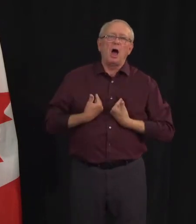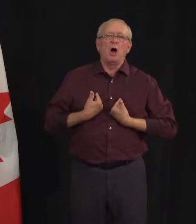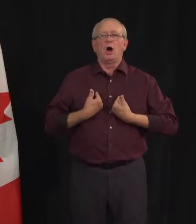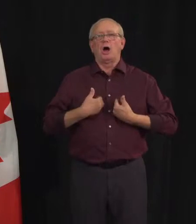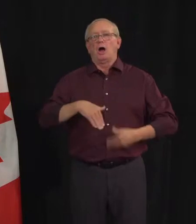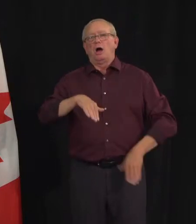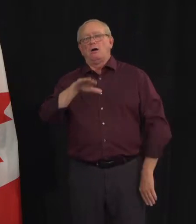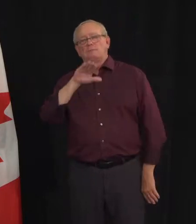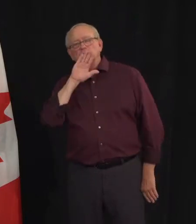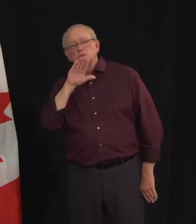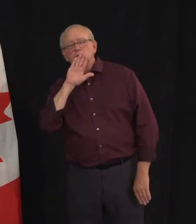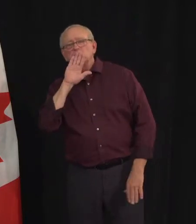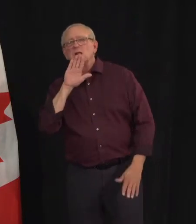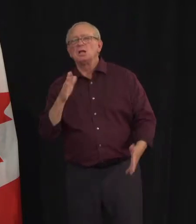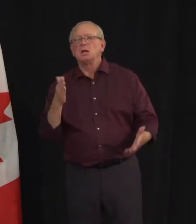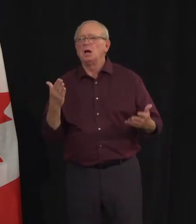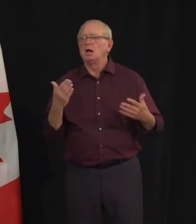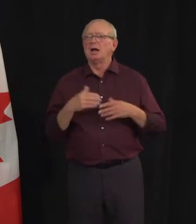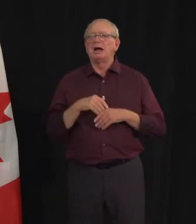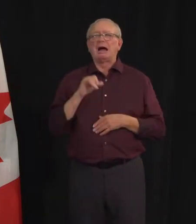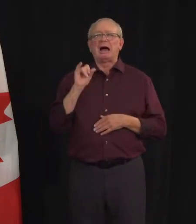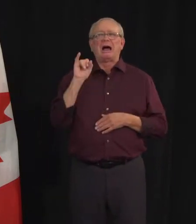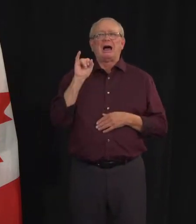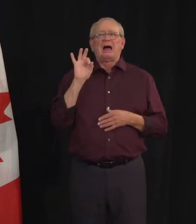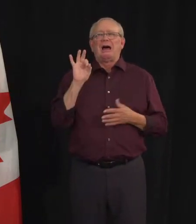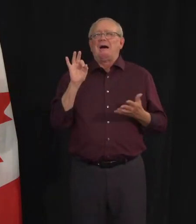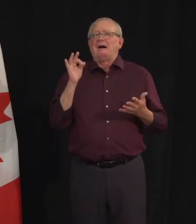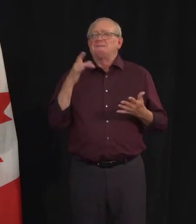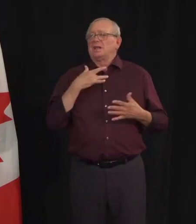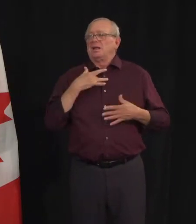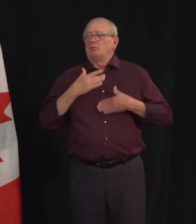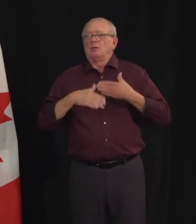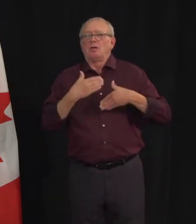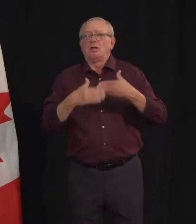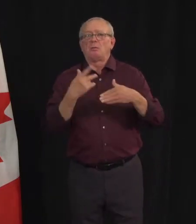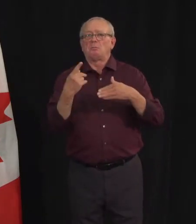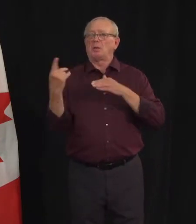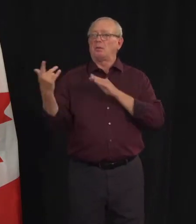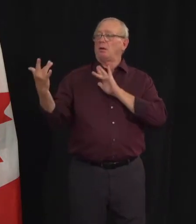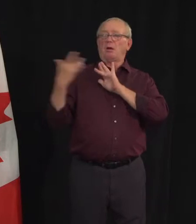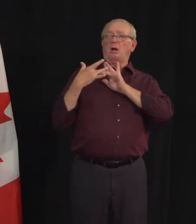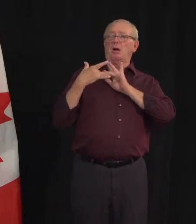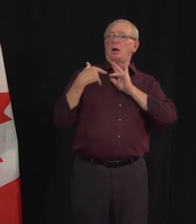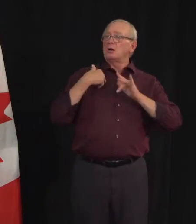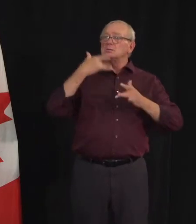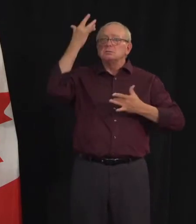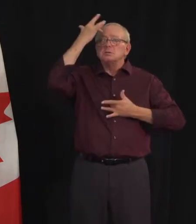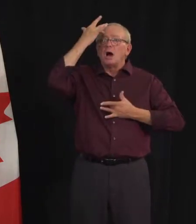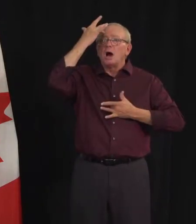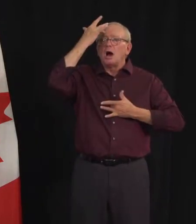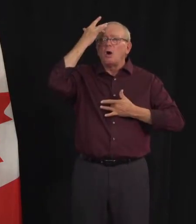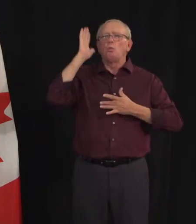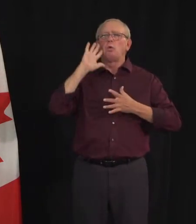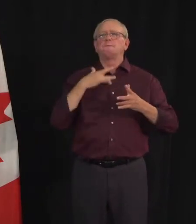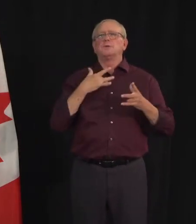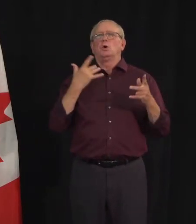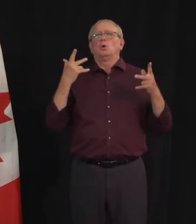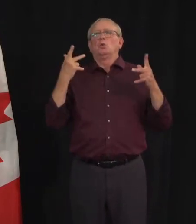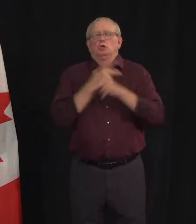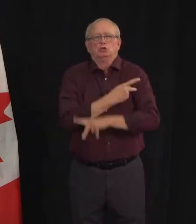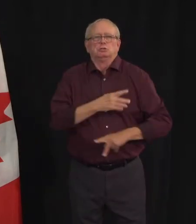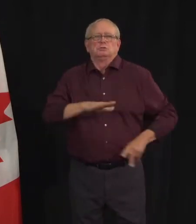disrupted further by an exposure to COVID from someone in our circle. And yet many of the cases and outbreaks